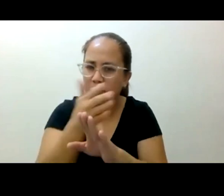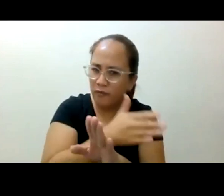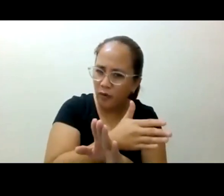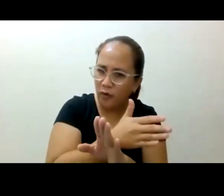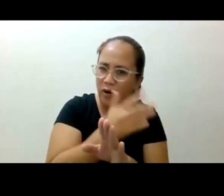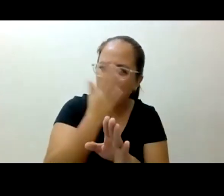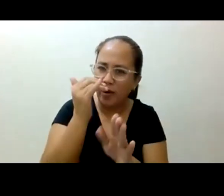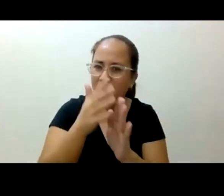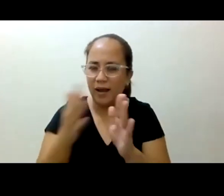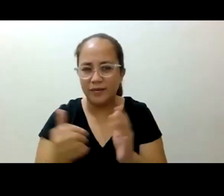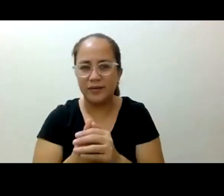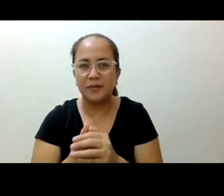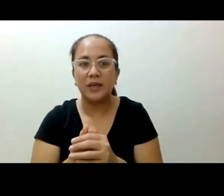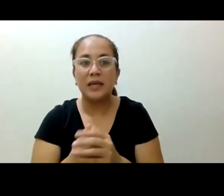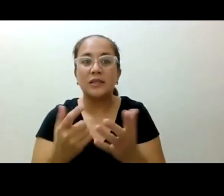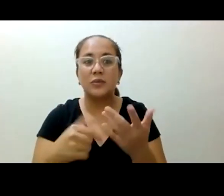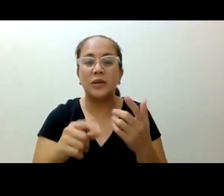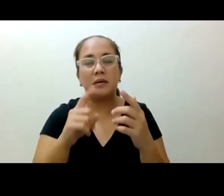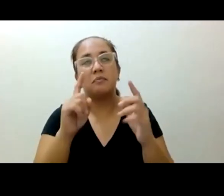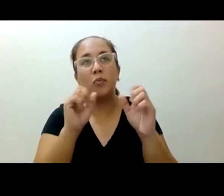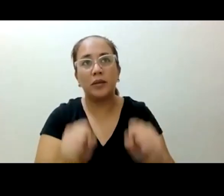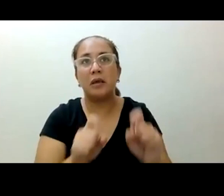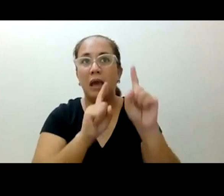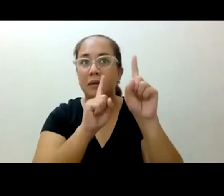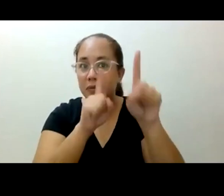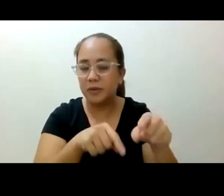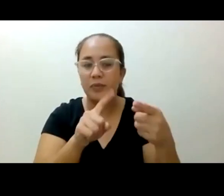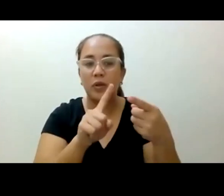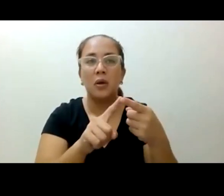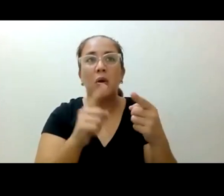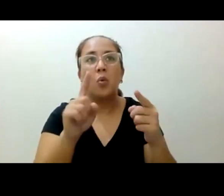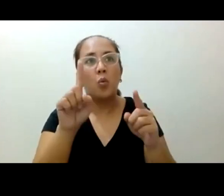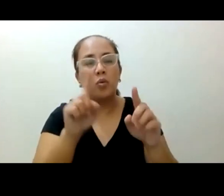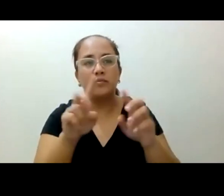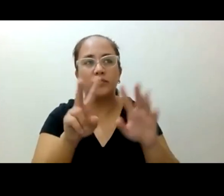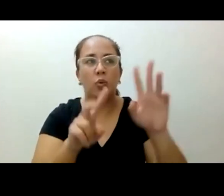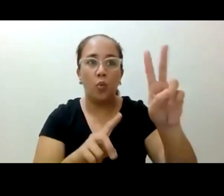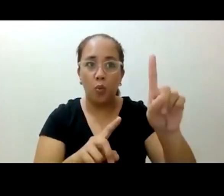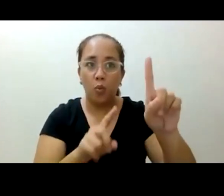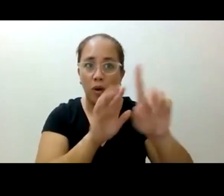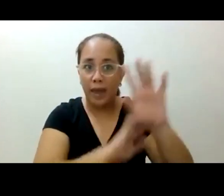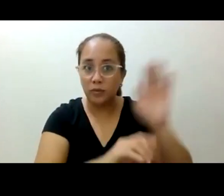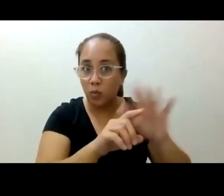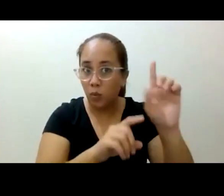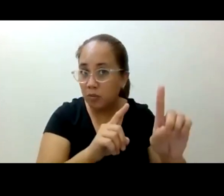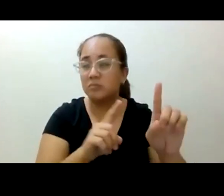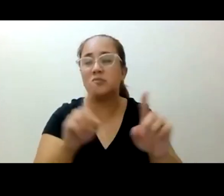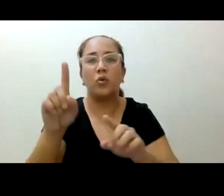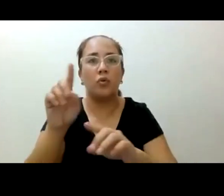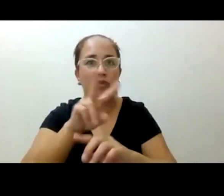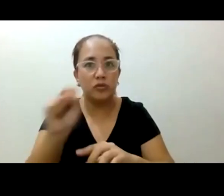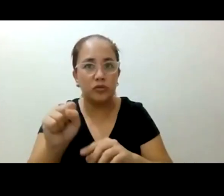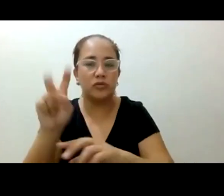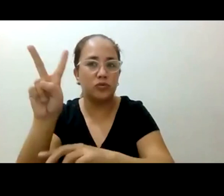And that will the answers will either be one hand versus two hand, or hand shape, or